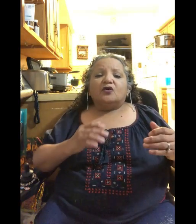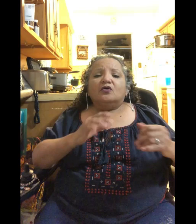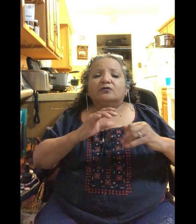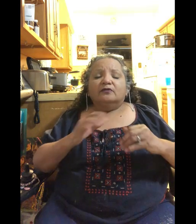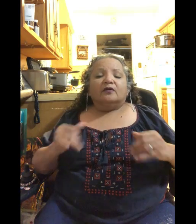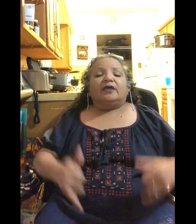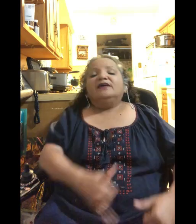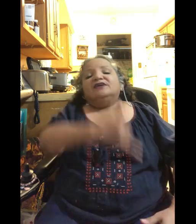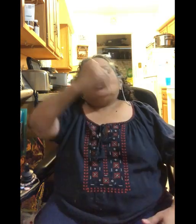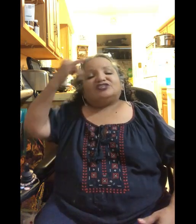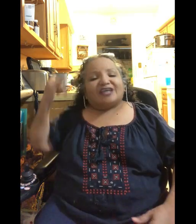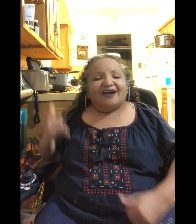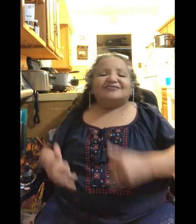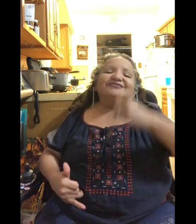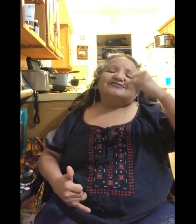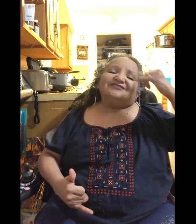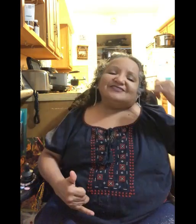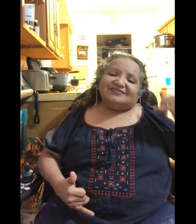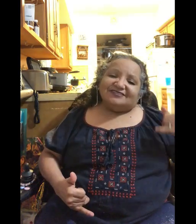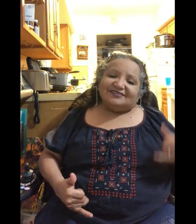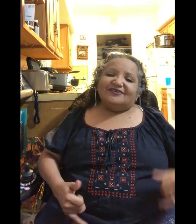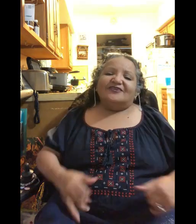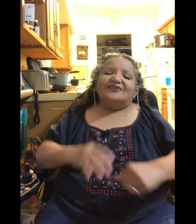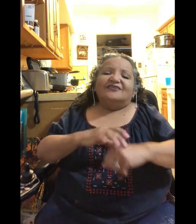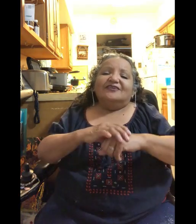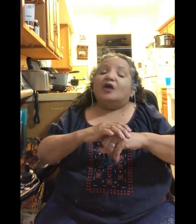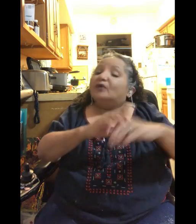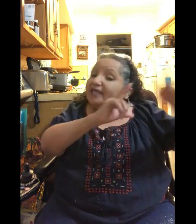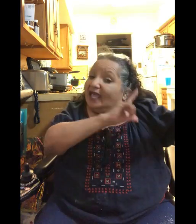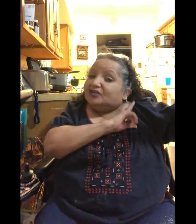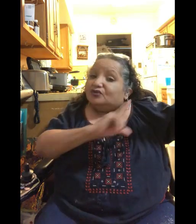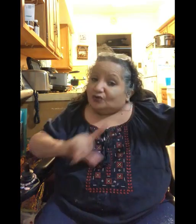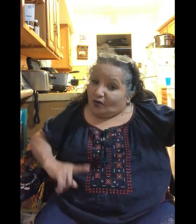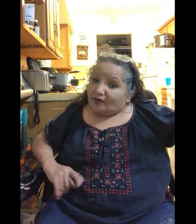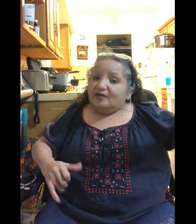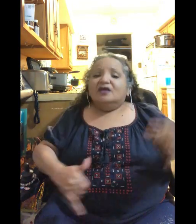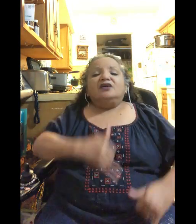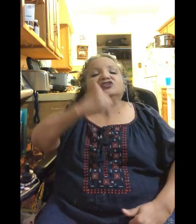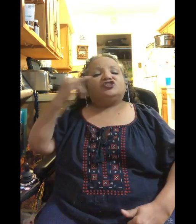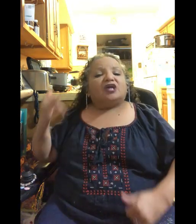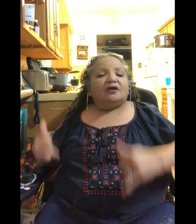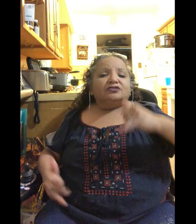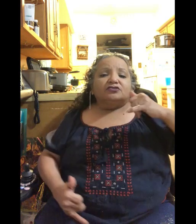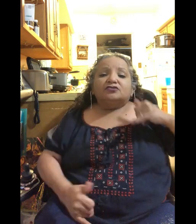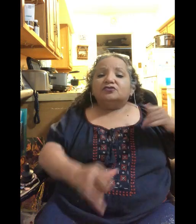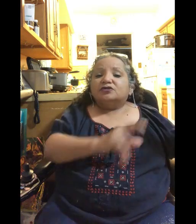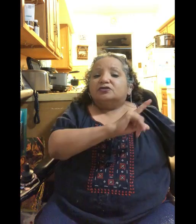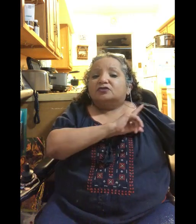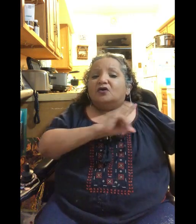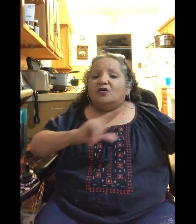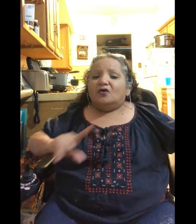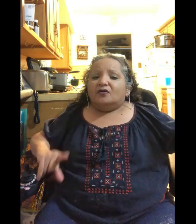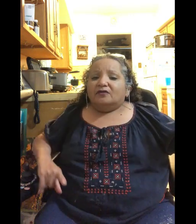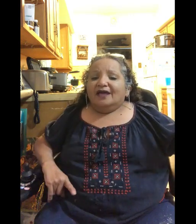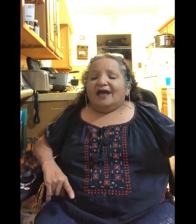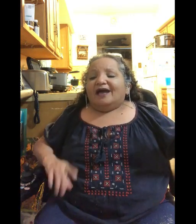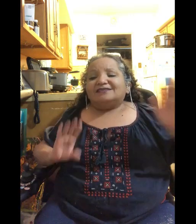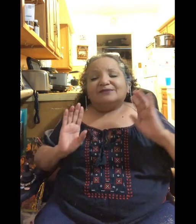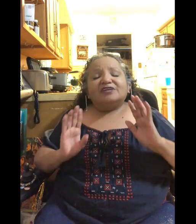Lord. Okay, shout to the Lord. And we can do Lord. Shout to the Lord.